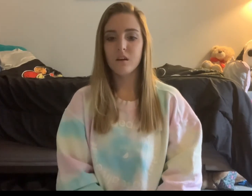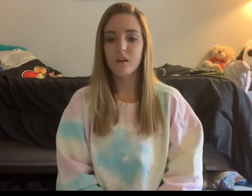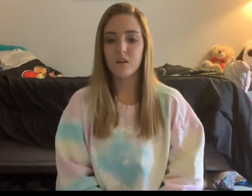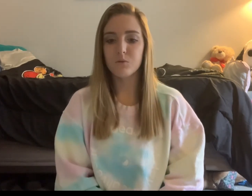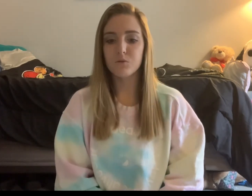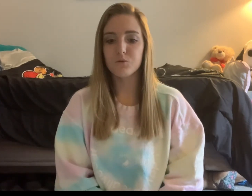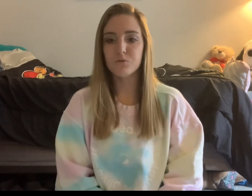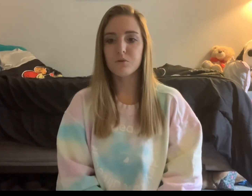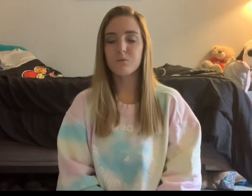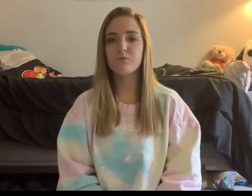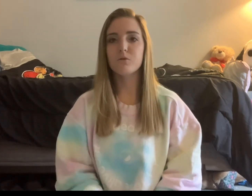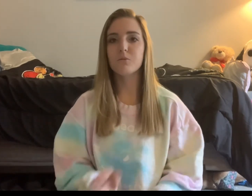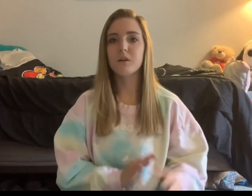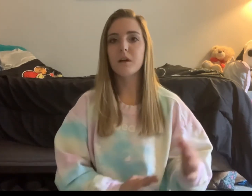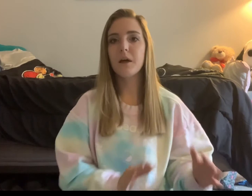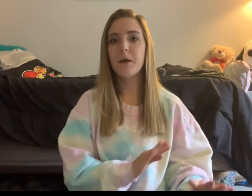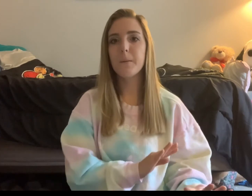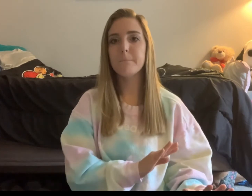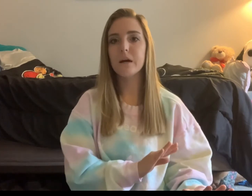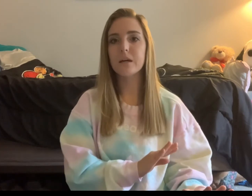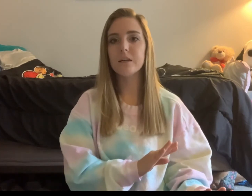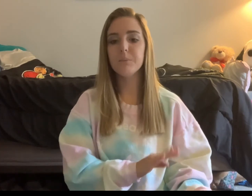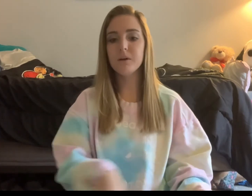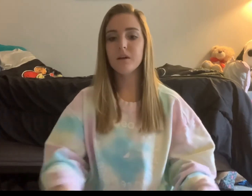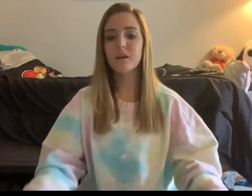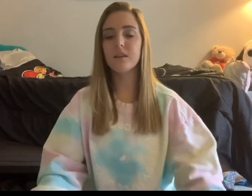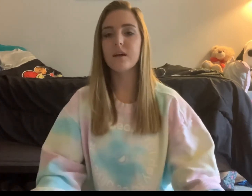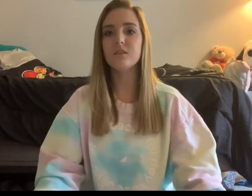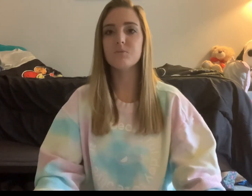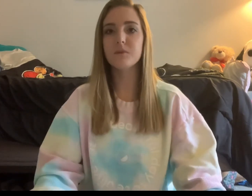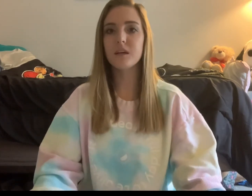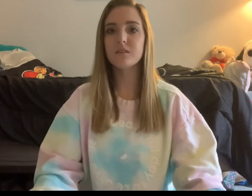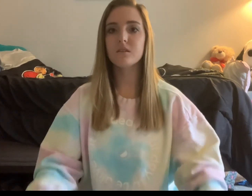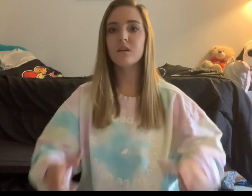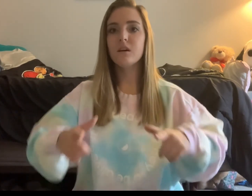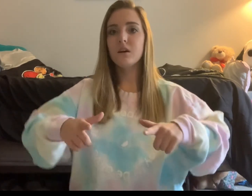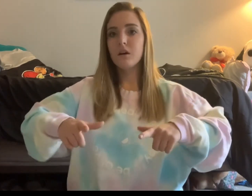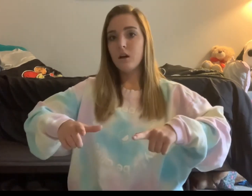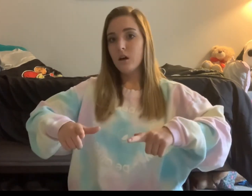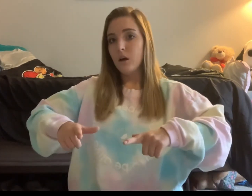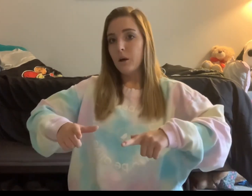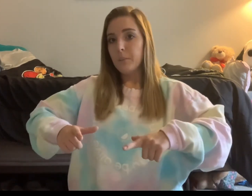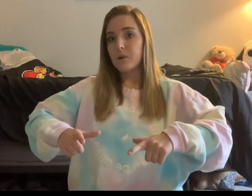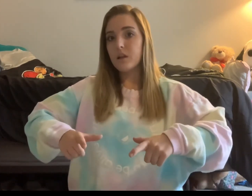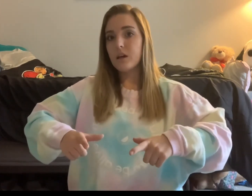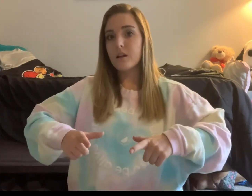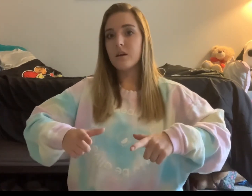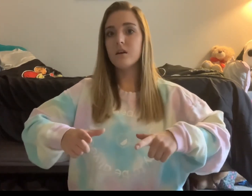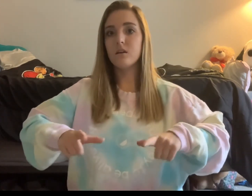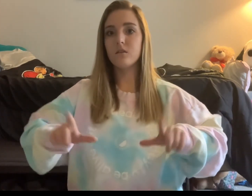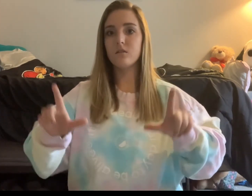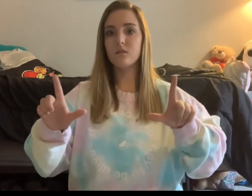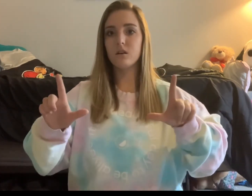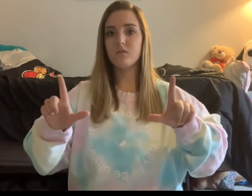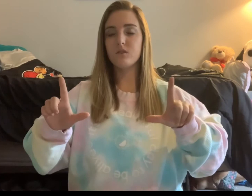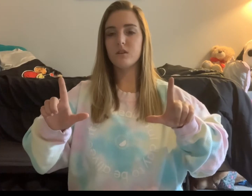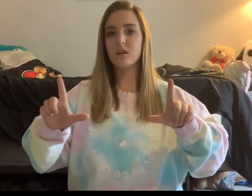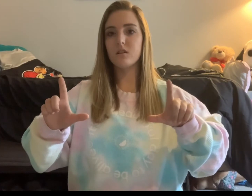We'll do two more before we back it up, and that is plate. Plate, you're kind of in like